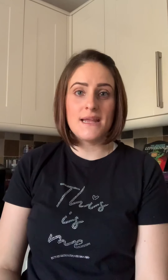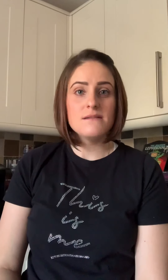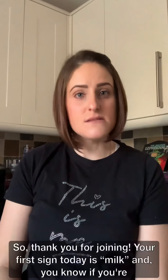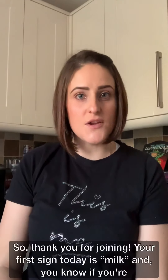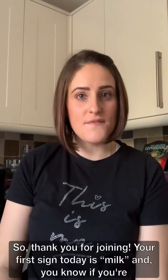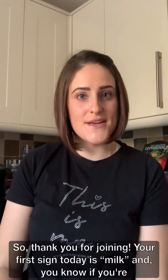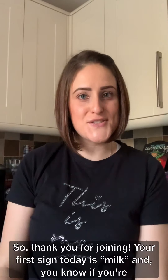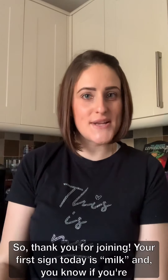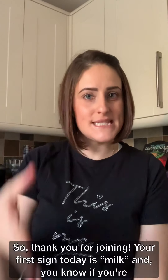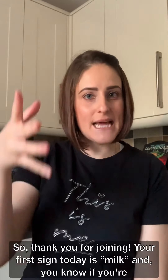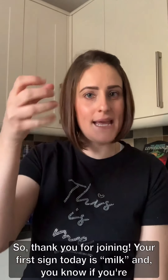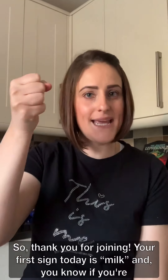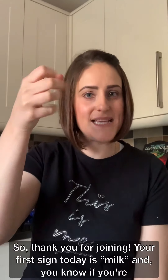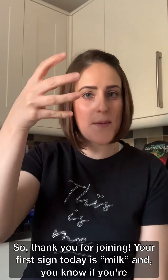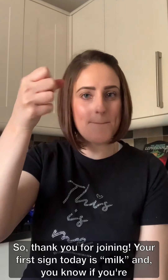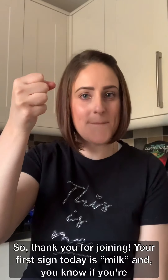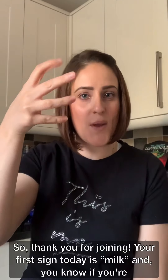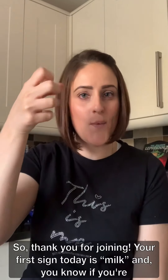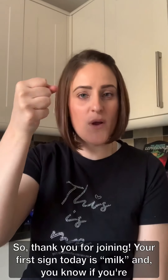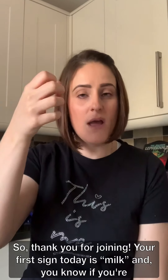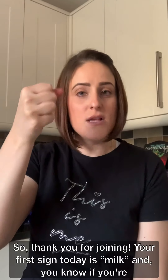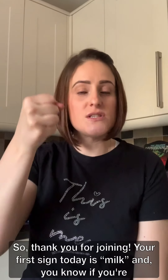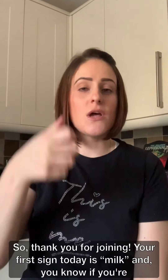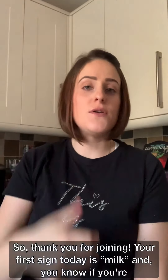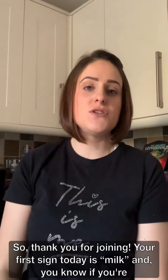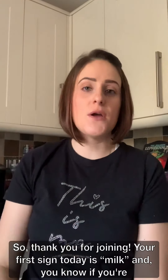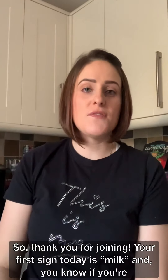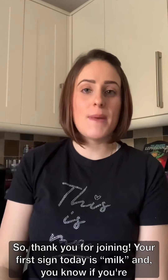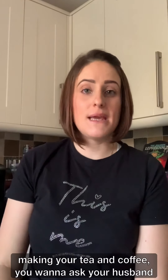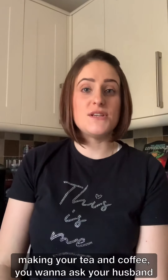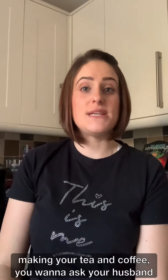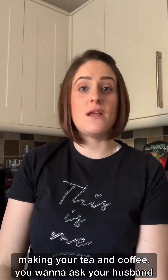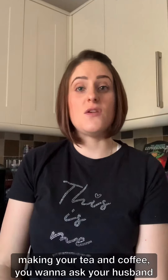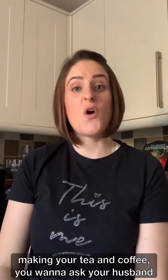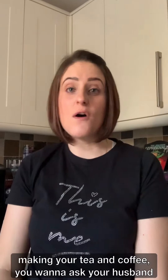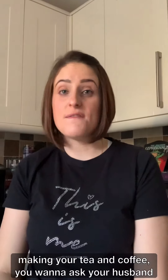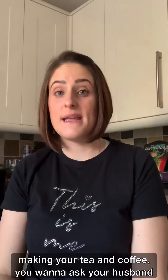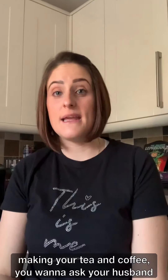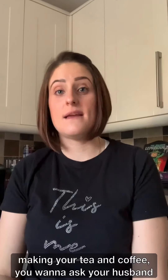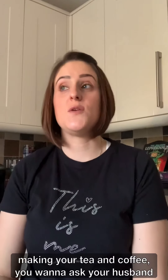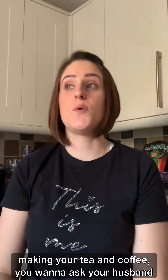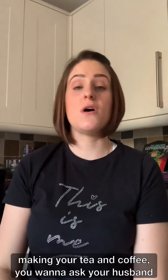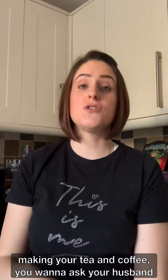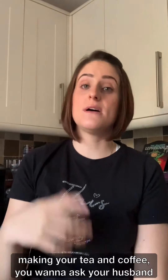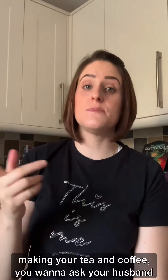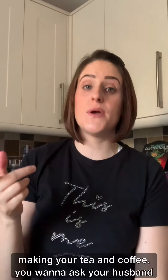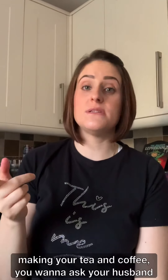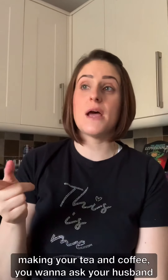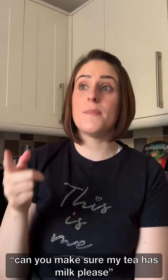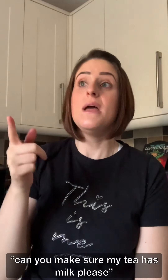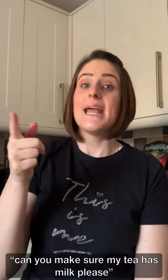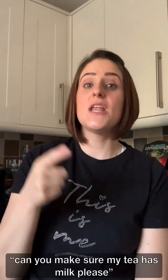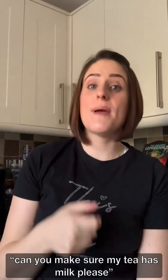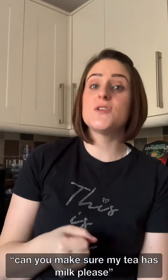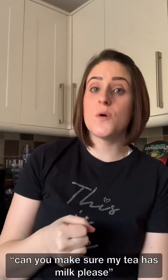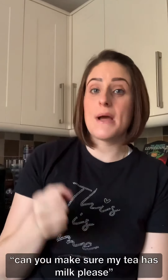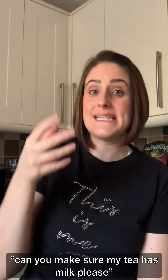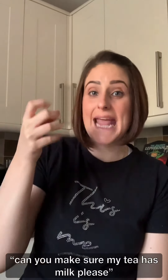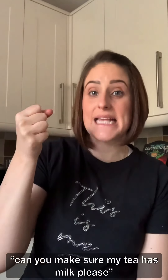so your first sign today is milk so do you know if you're making your tea and your coffee and you want to ask your husband um can you make sure my tea has